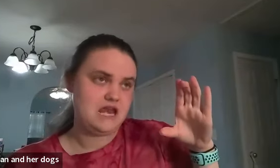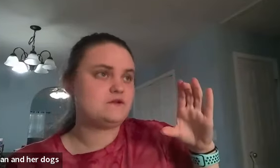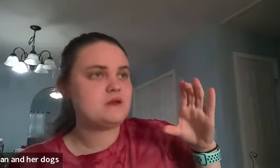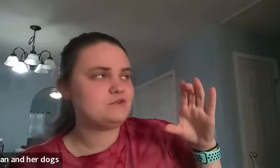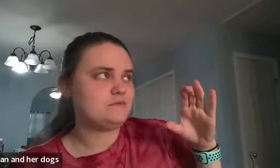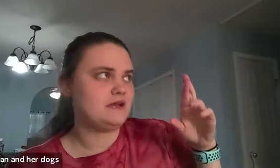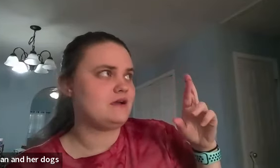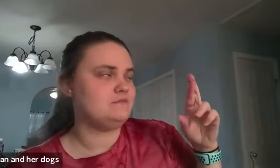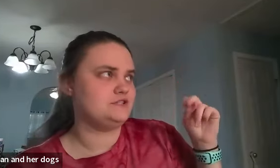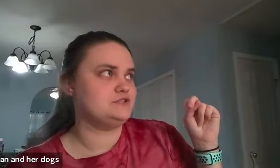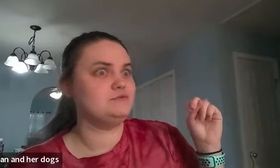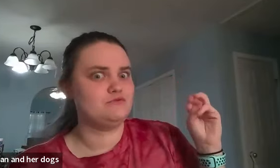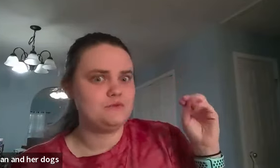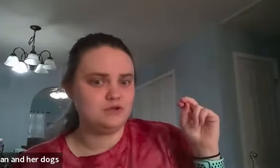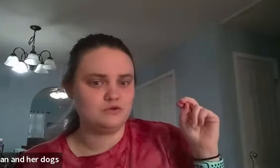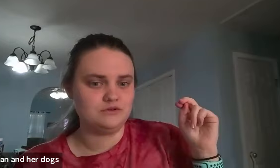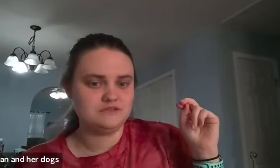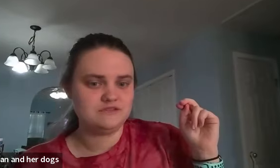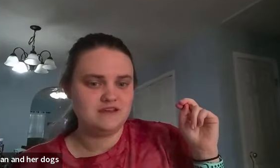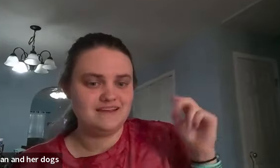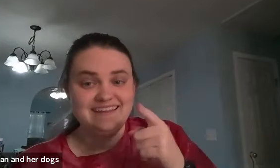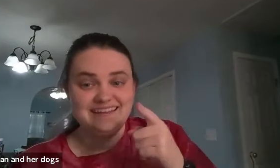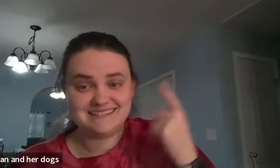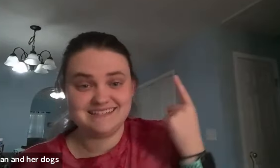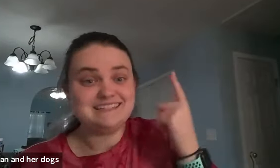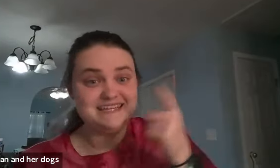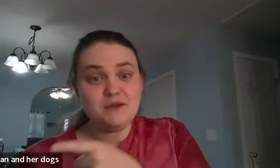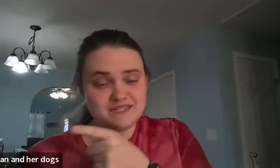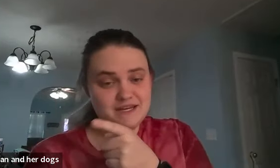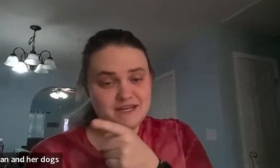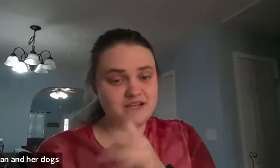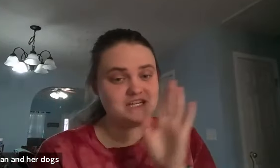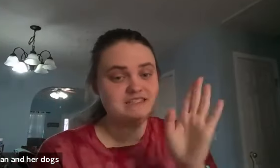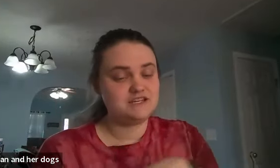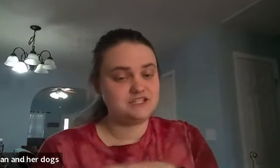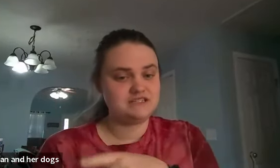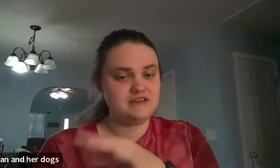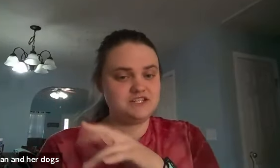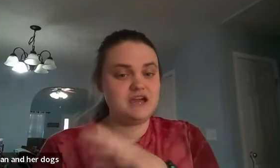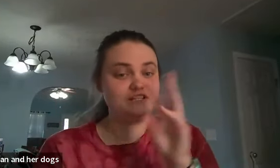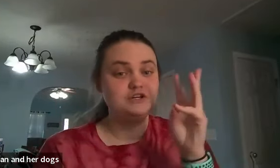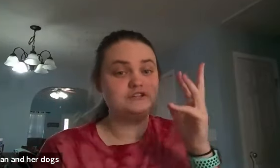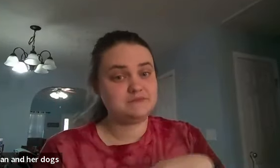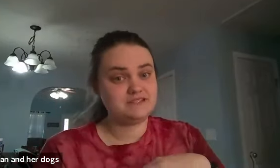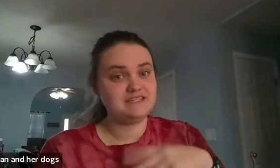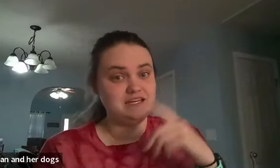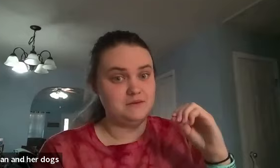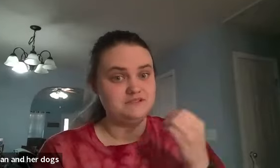if you remember from like, I'm pretty sure with Roman numerals, yes. See, Miss Katie was right. She said in the chat, it took her 6 months to get numbers.